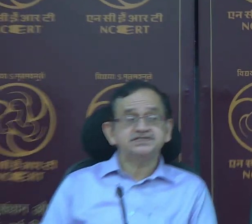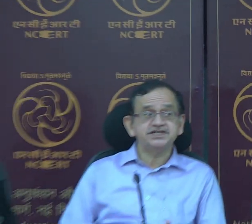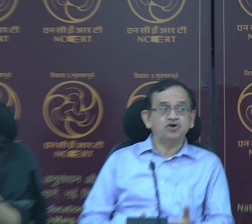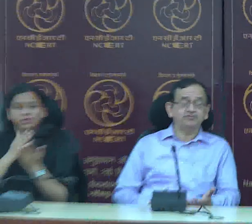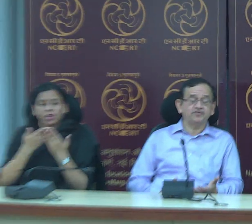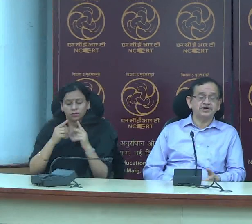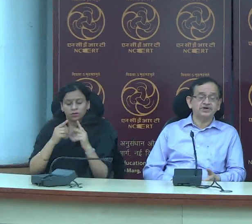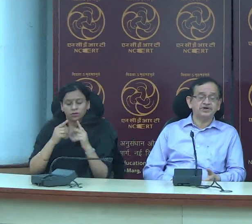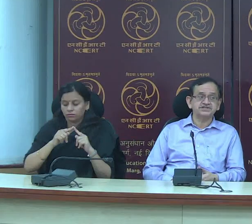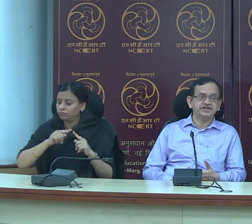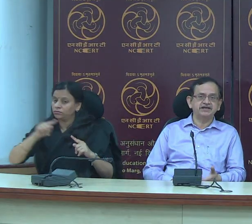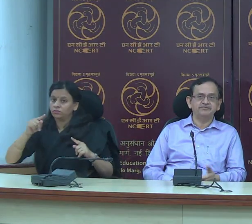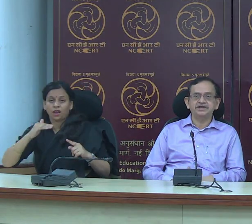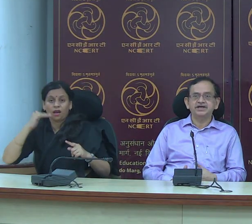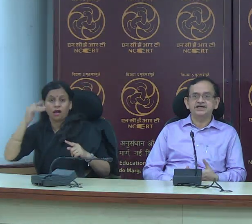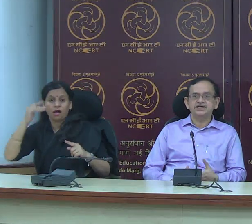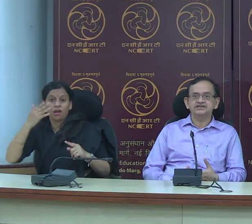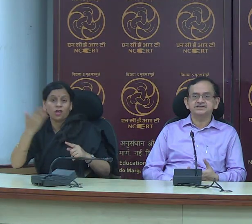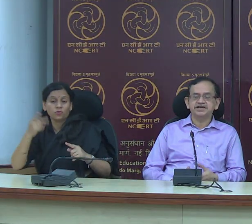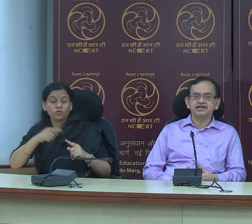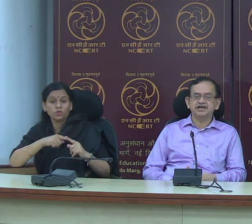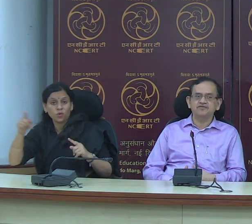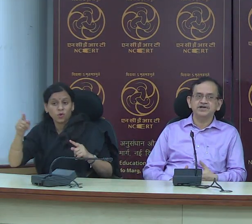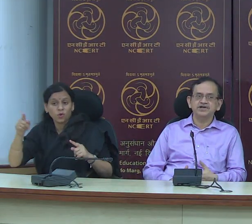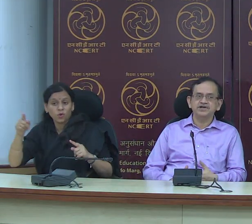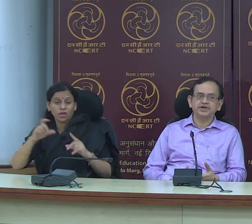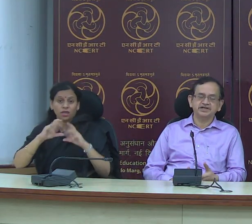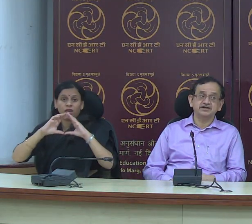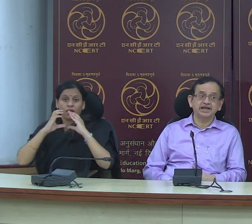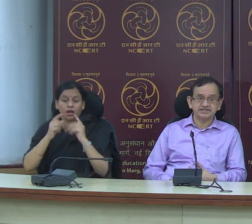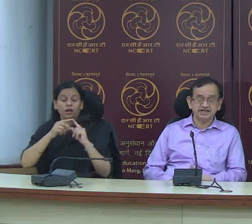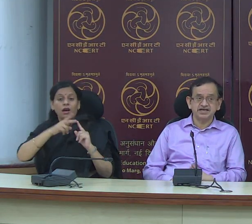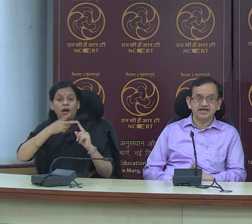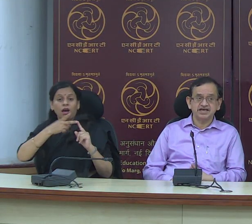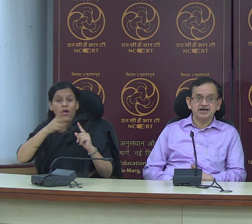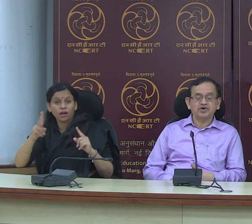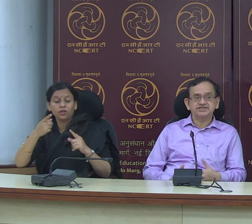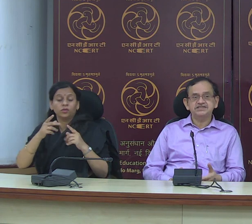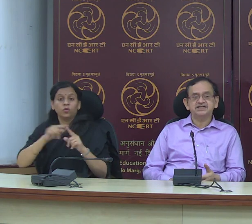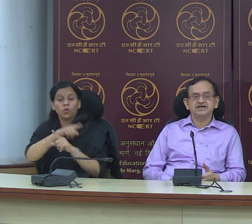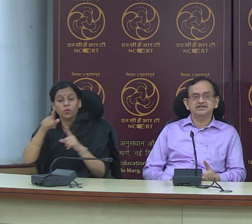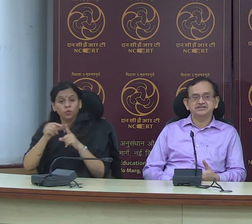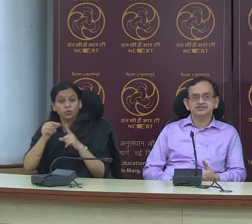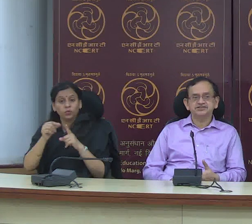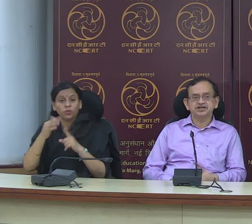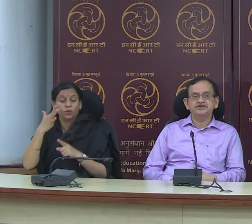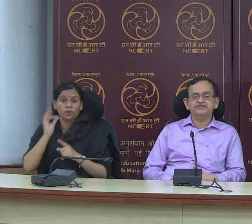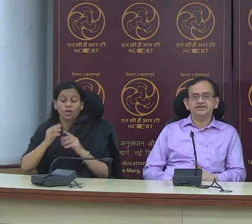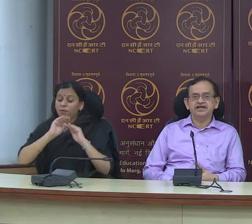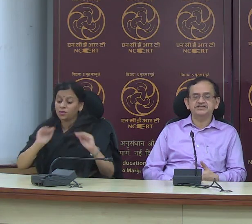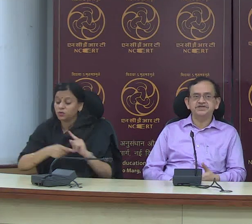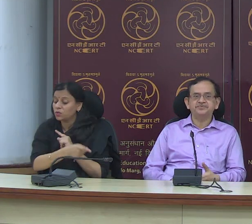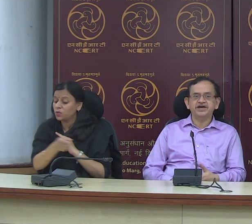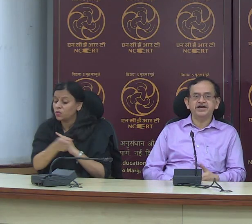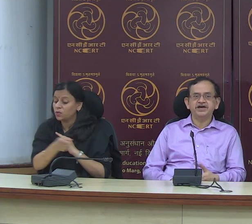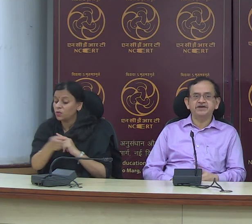is take off for persons with hearing impairment is taken care of to a considerable extent, because these children with